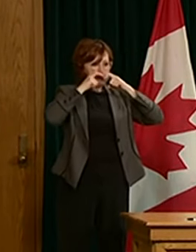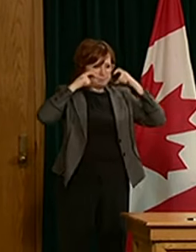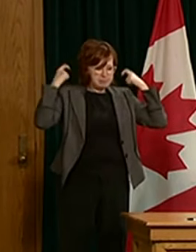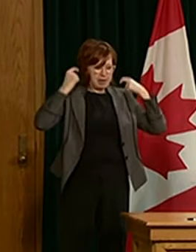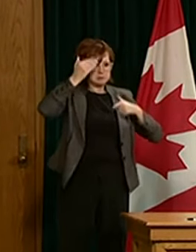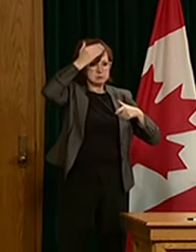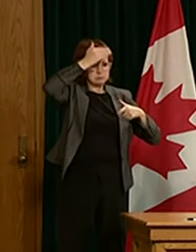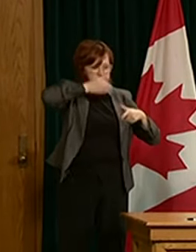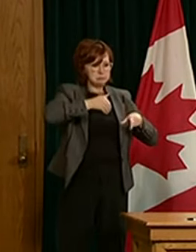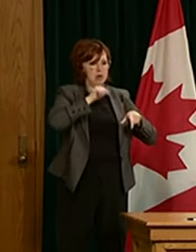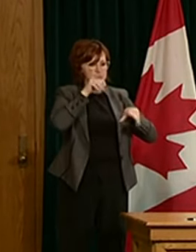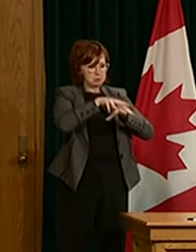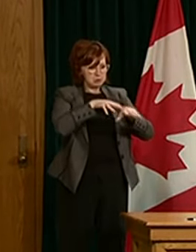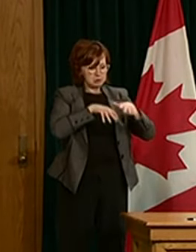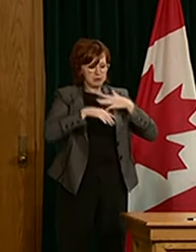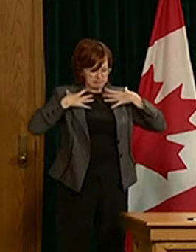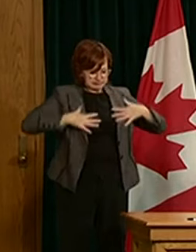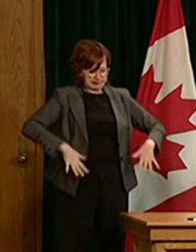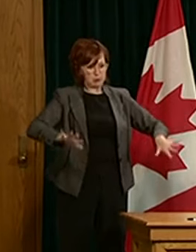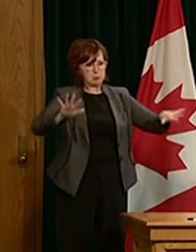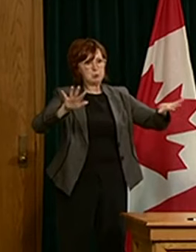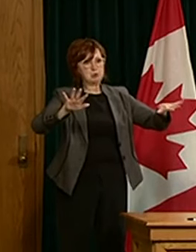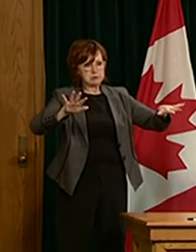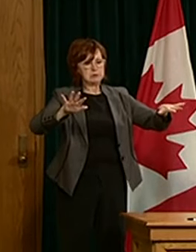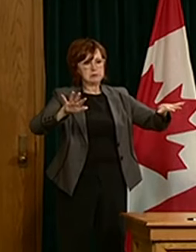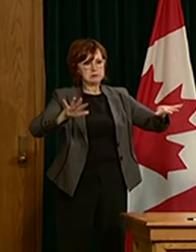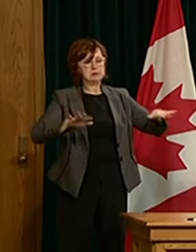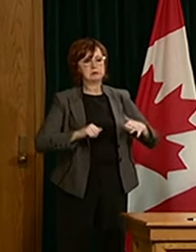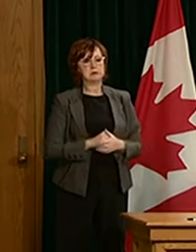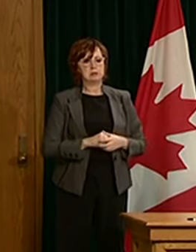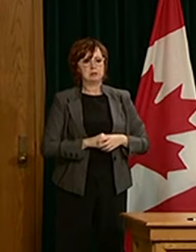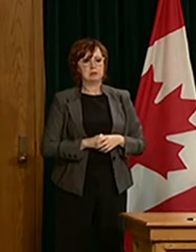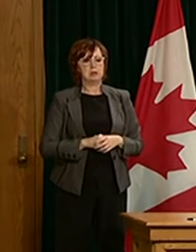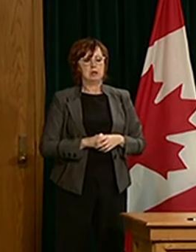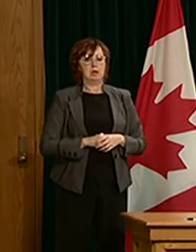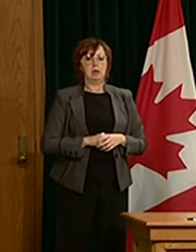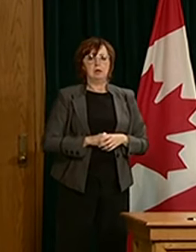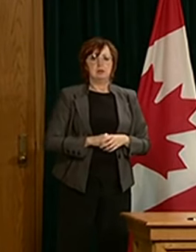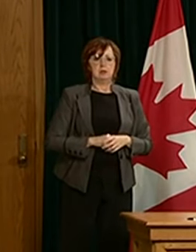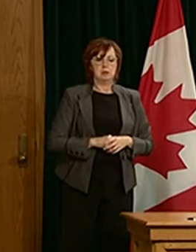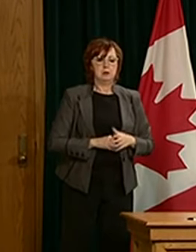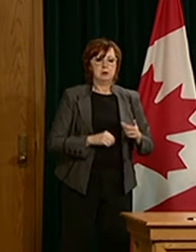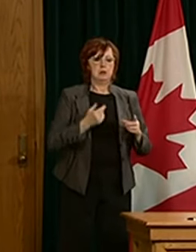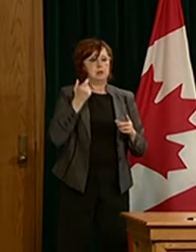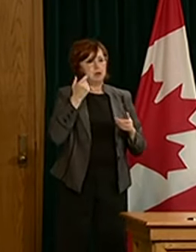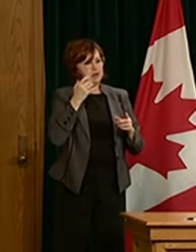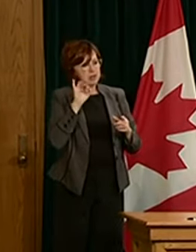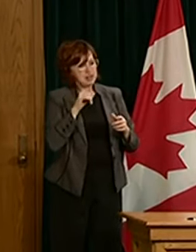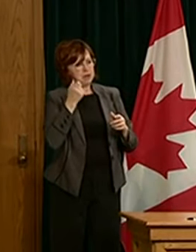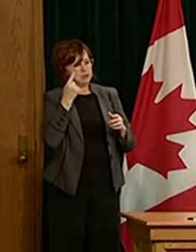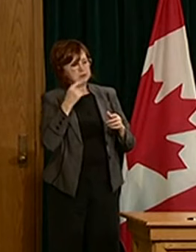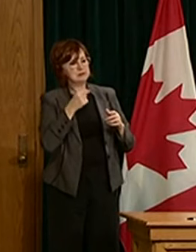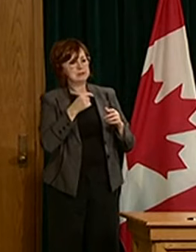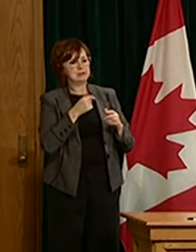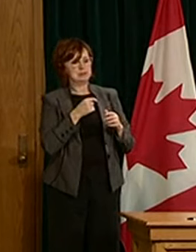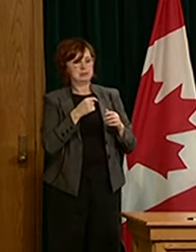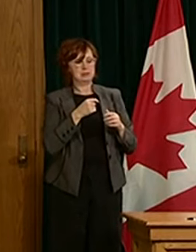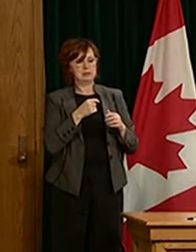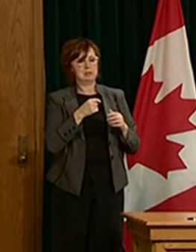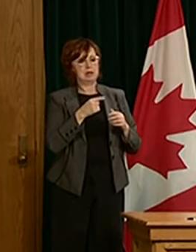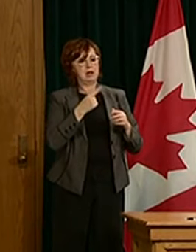COVID-19 hospitals that are identified will initially act as a mixed hospital. So they wouldn't be, again, they wouldn't be occurring